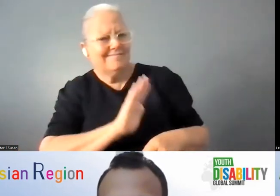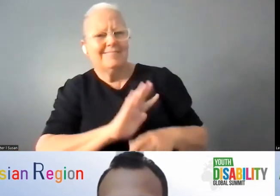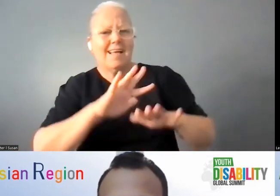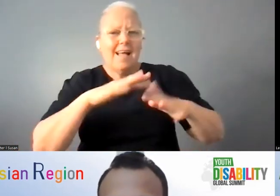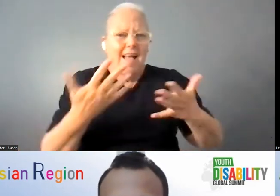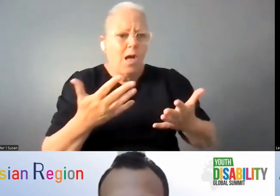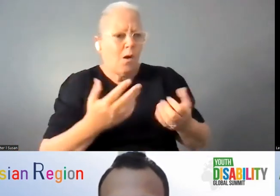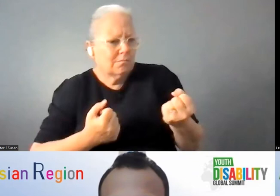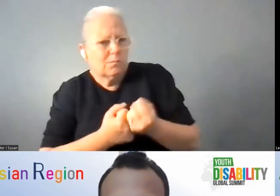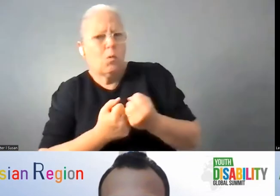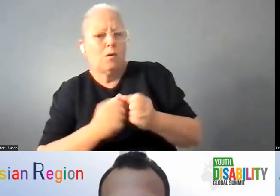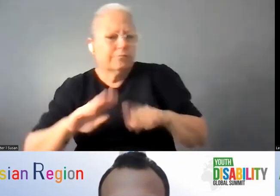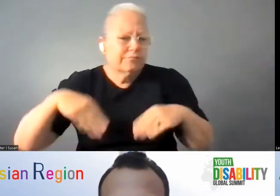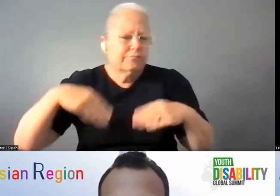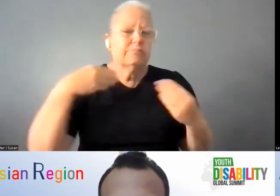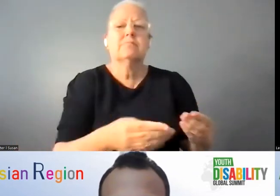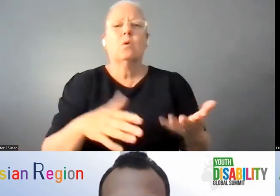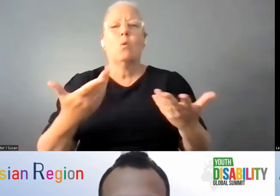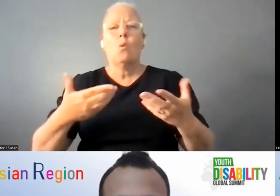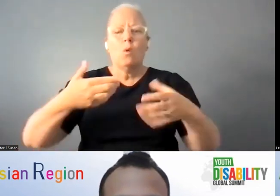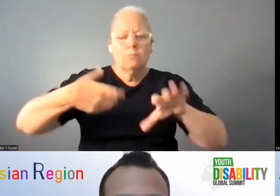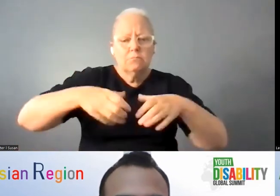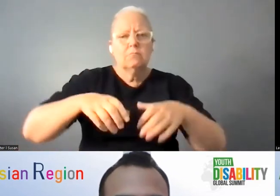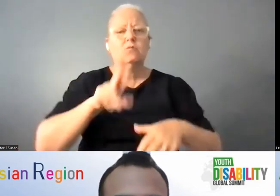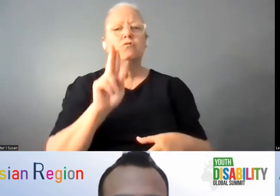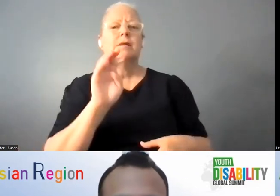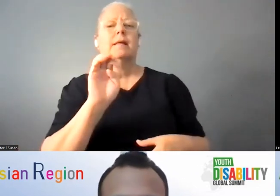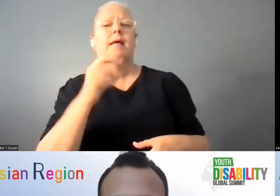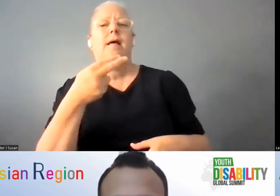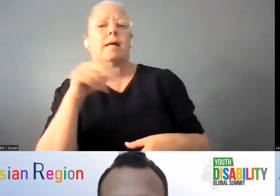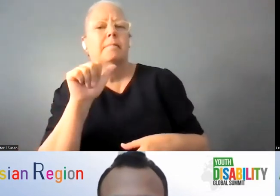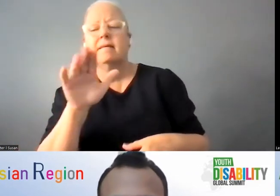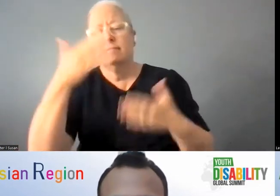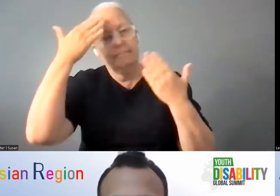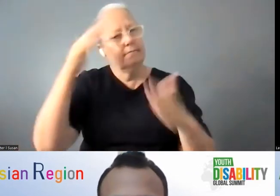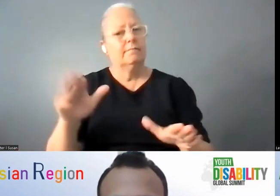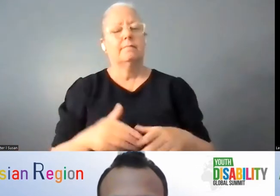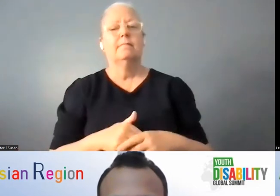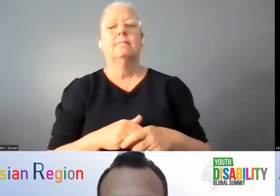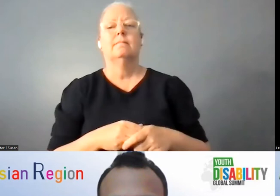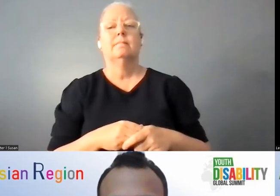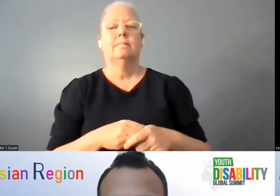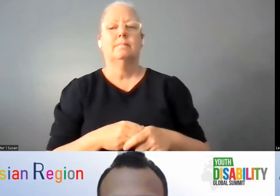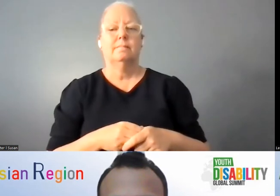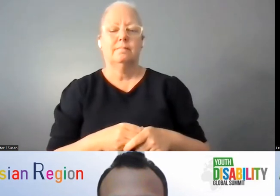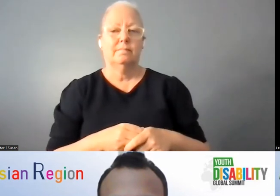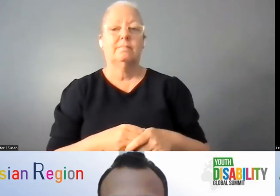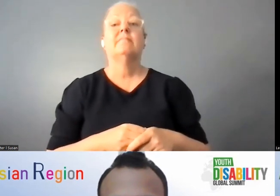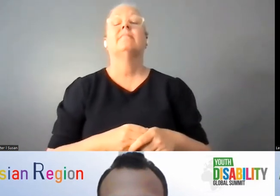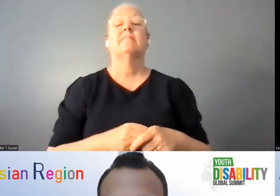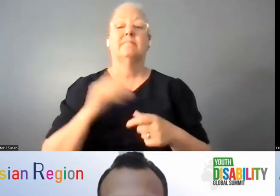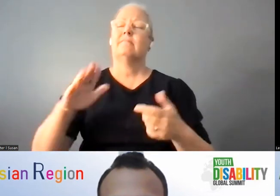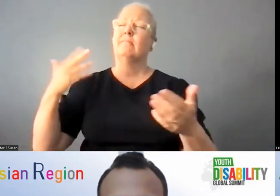a rehabilitation for such children. Based on a ground experience for over these years, I